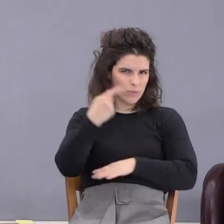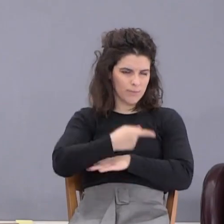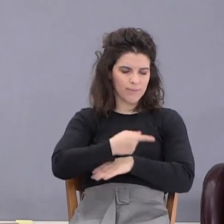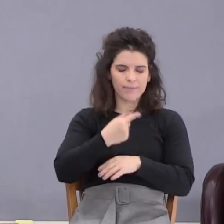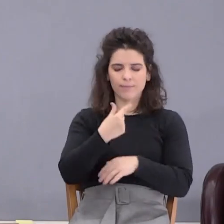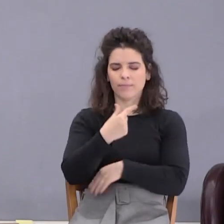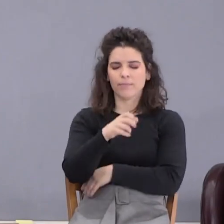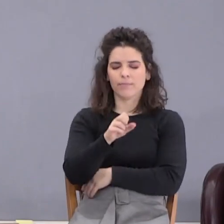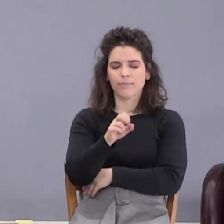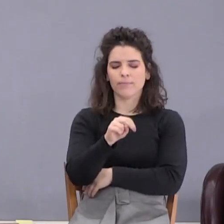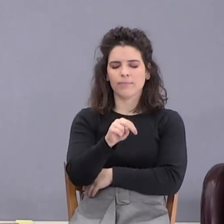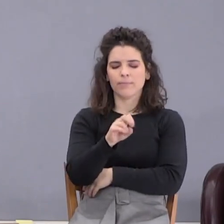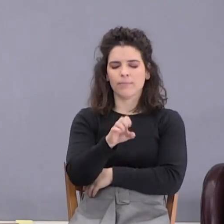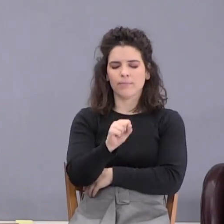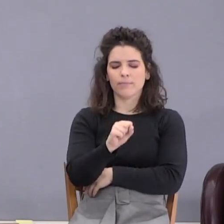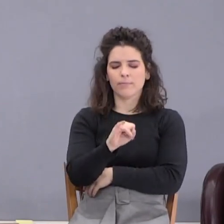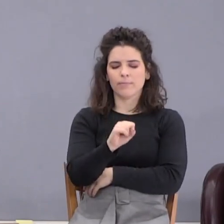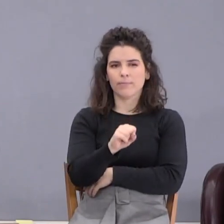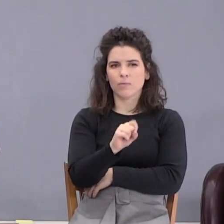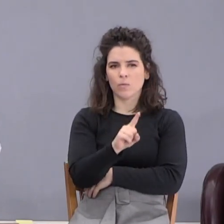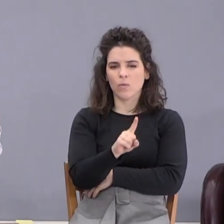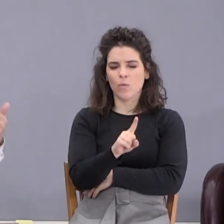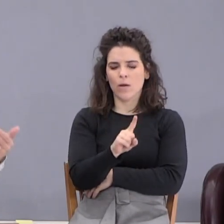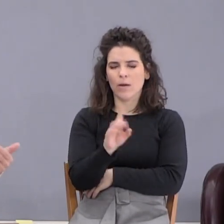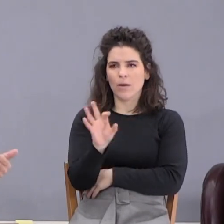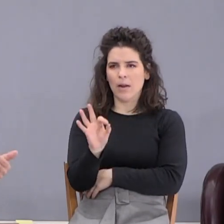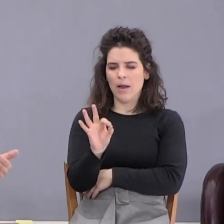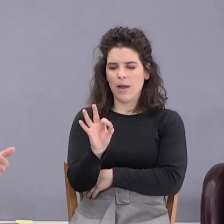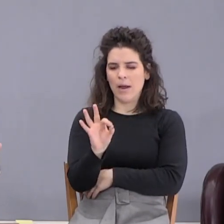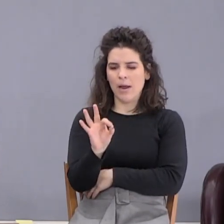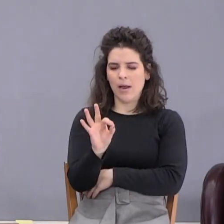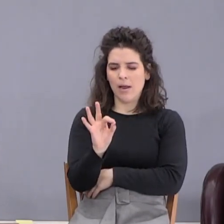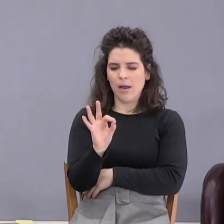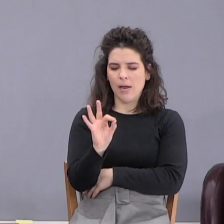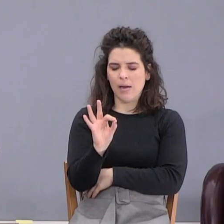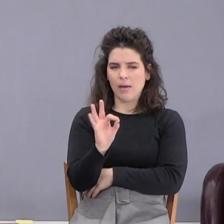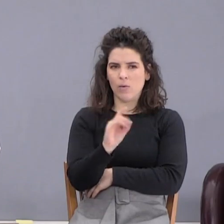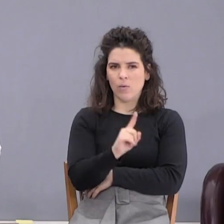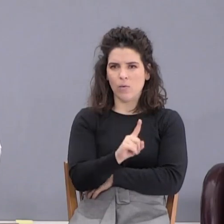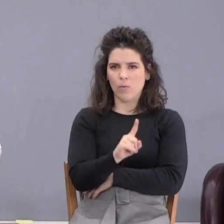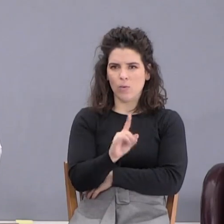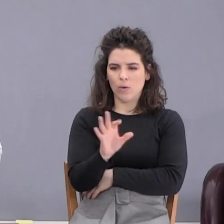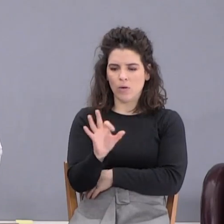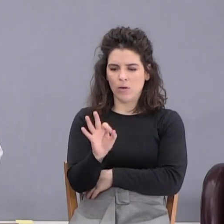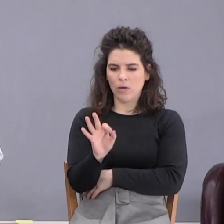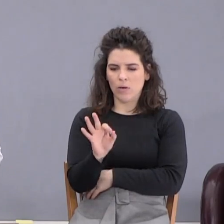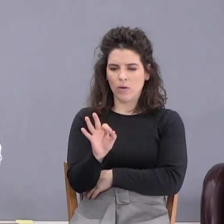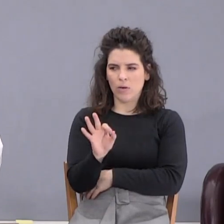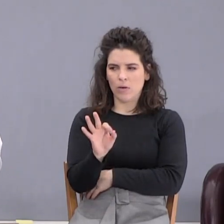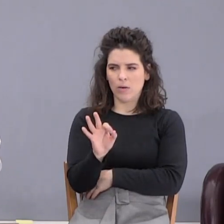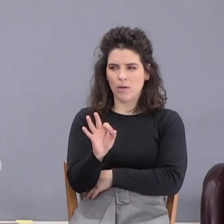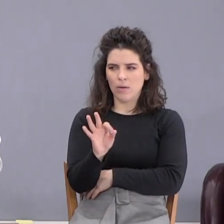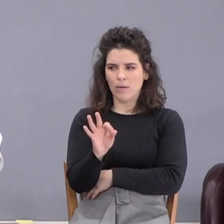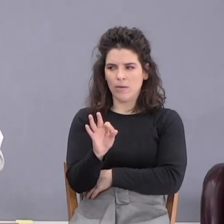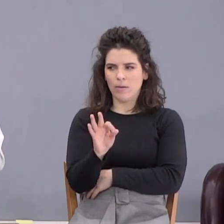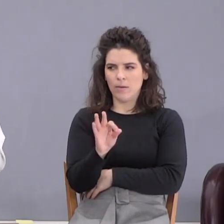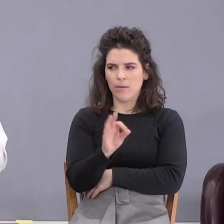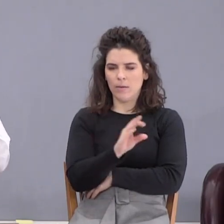look there at verse 9, okay? Genesis chapter 1, verse 9. And